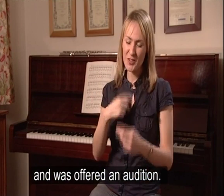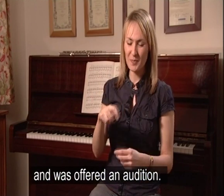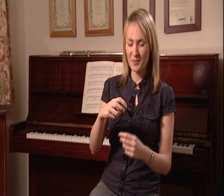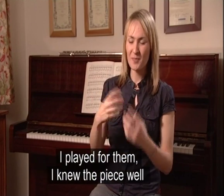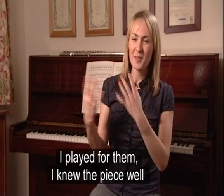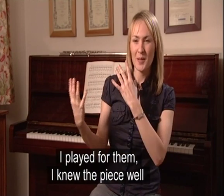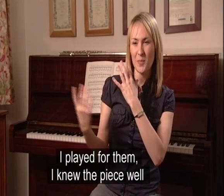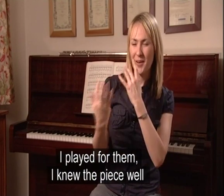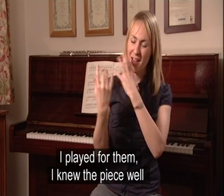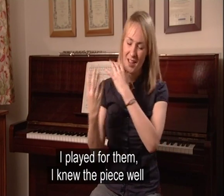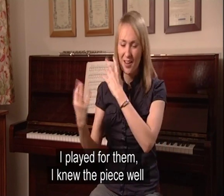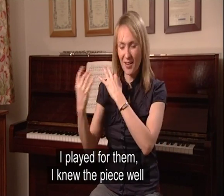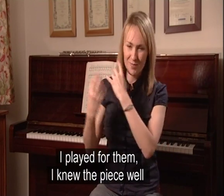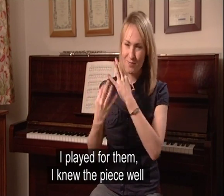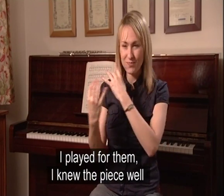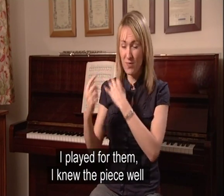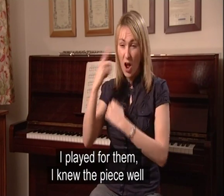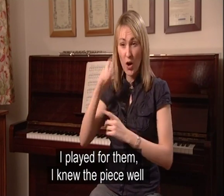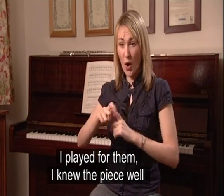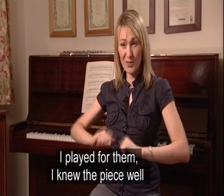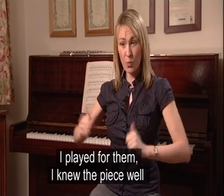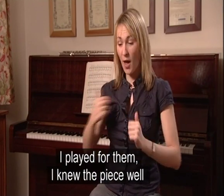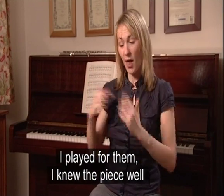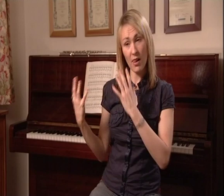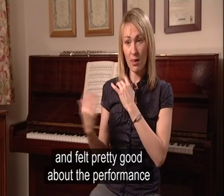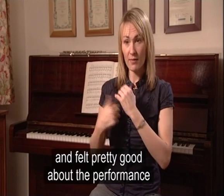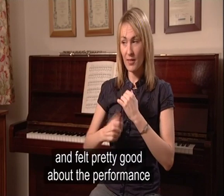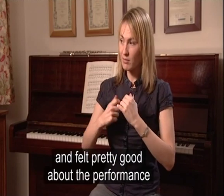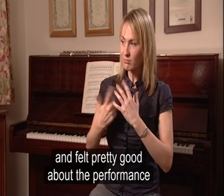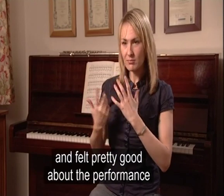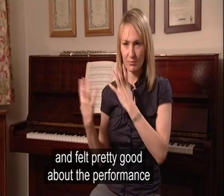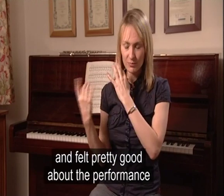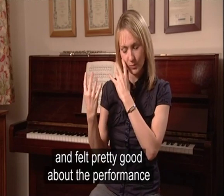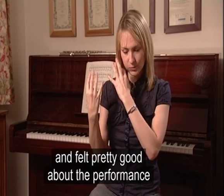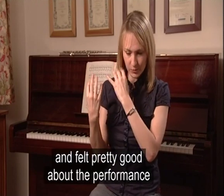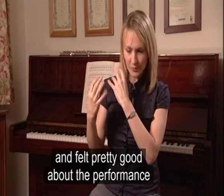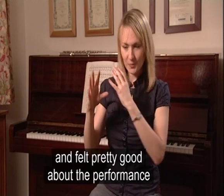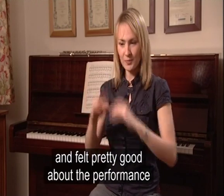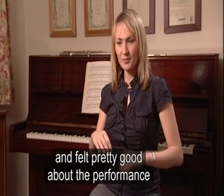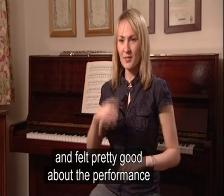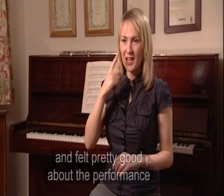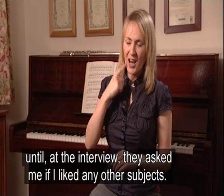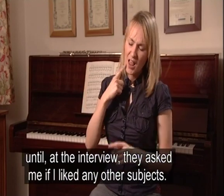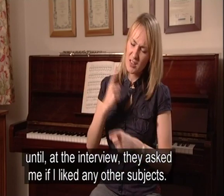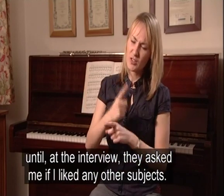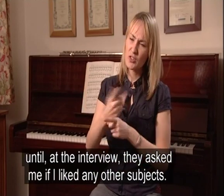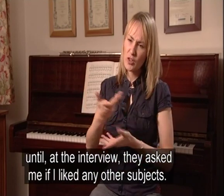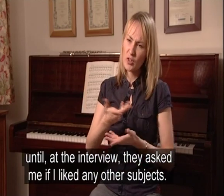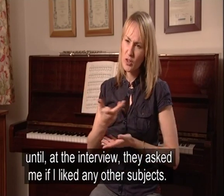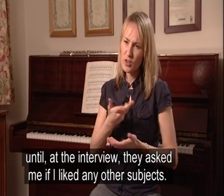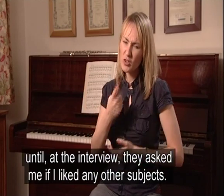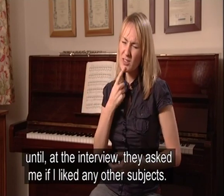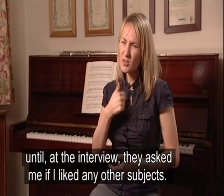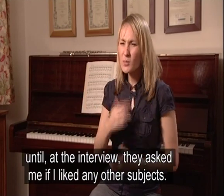I played with them. I knew the piece well and felt pretty good about the performance until, at the